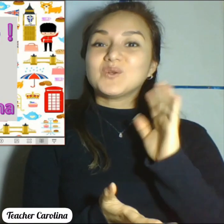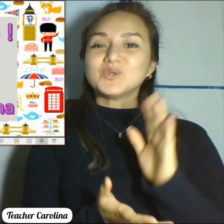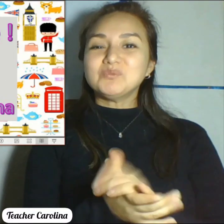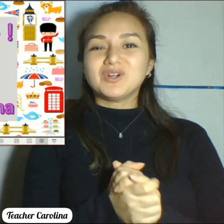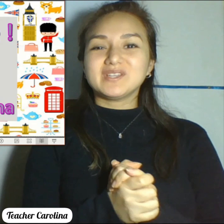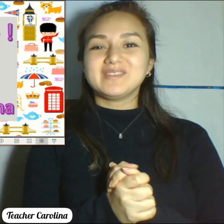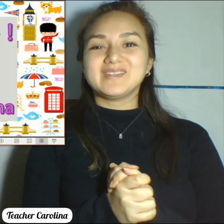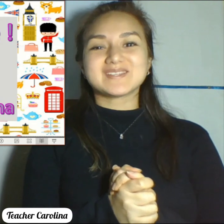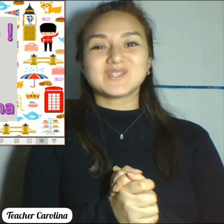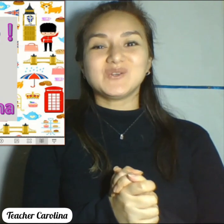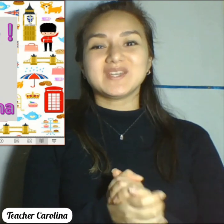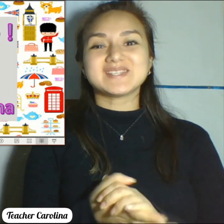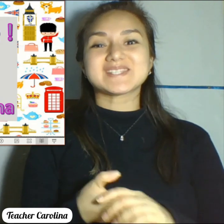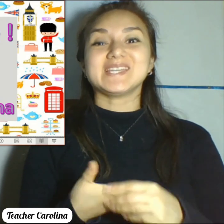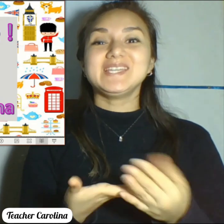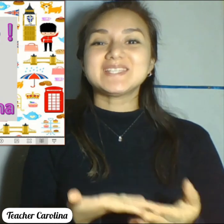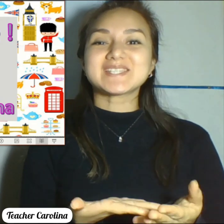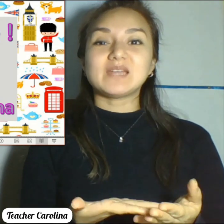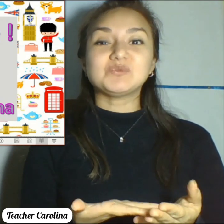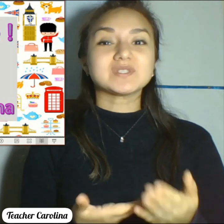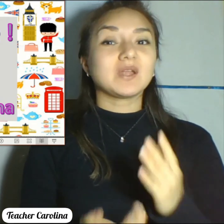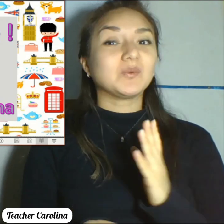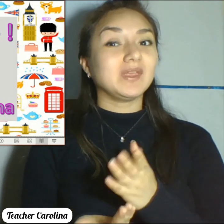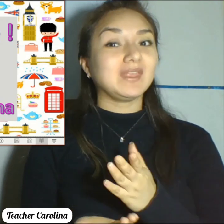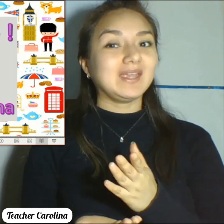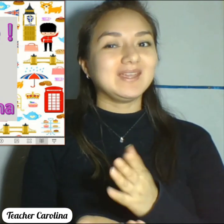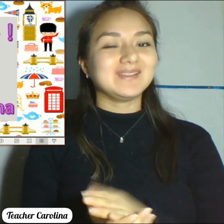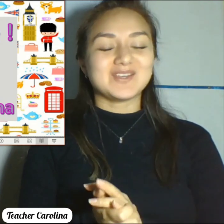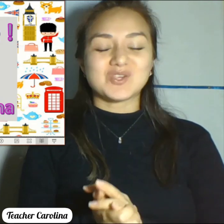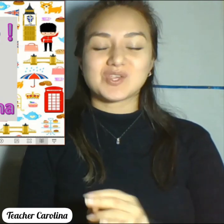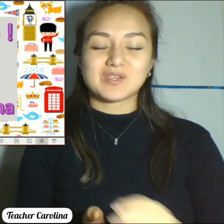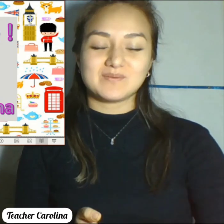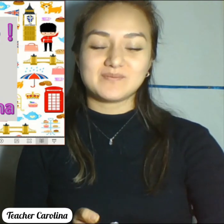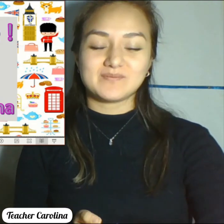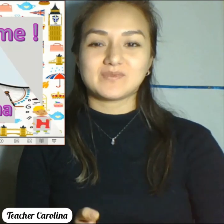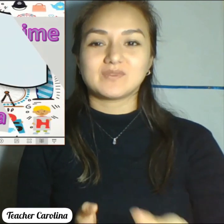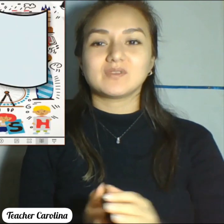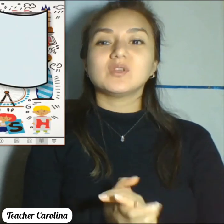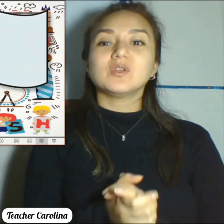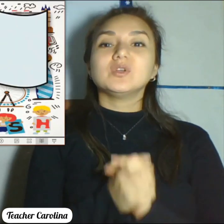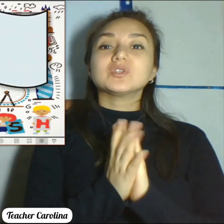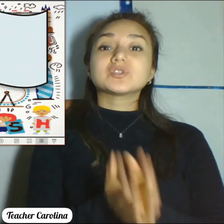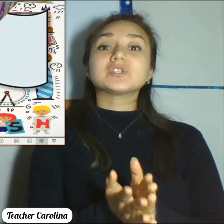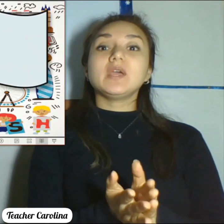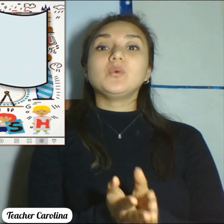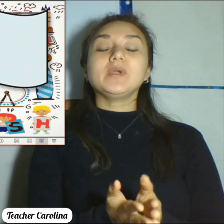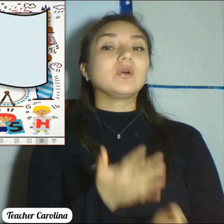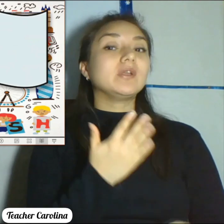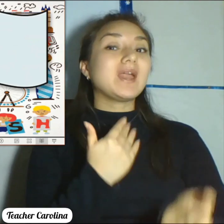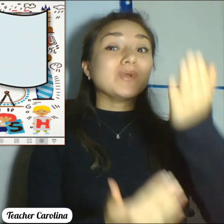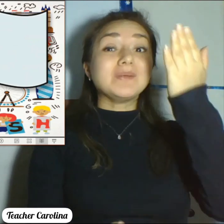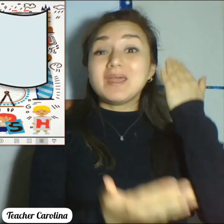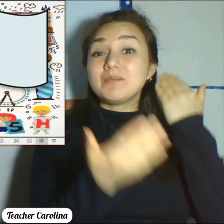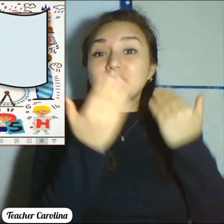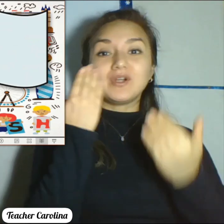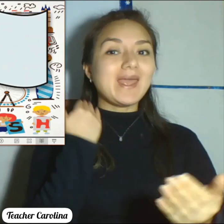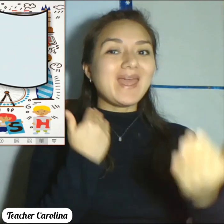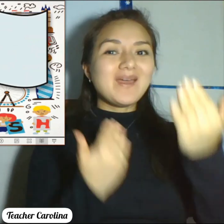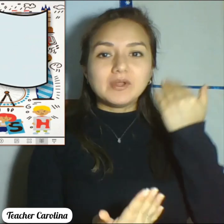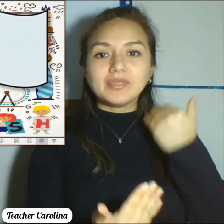Good morning, dear students. It's time to start with English. Today we are gonna remember everything